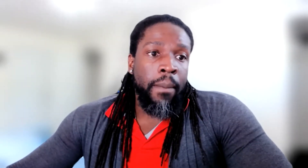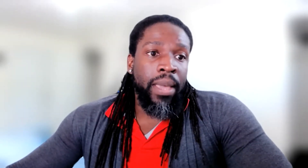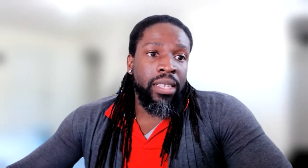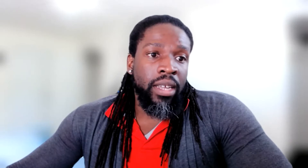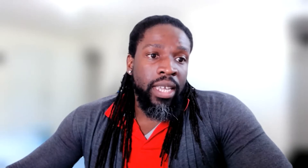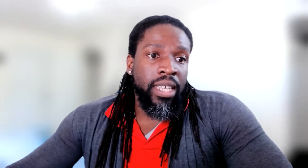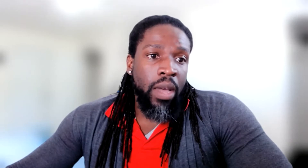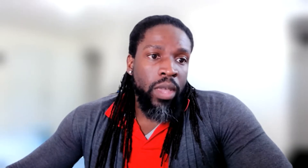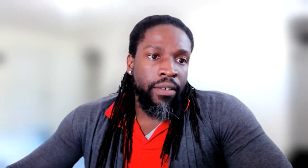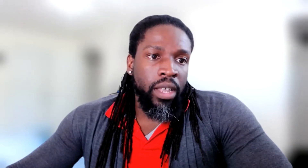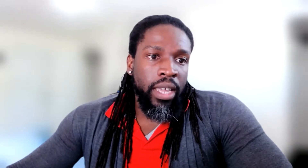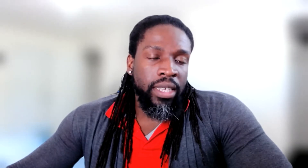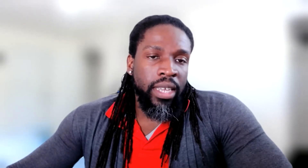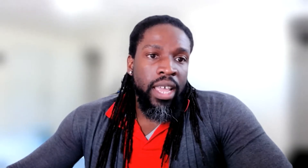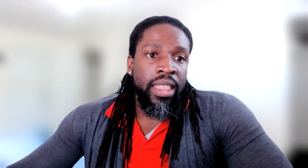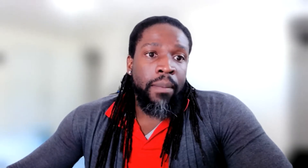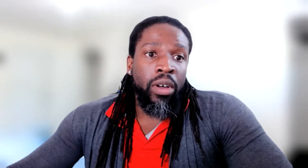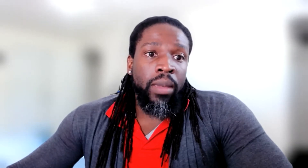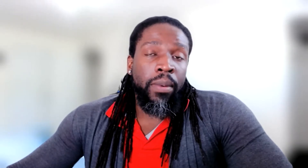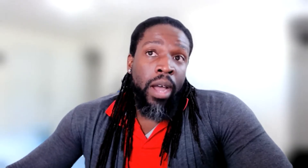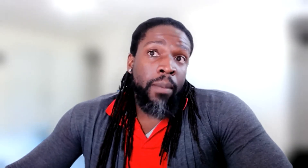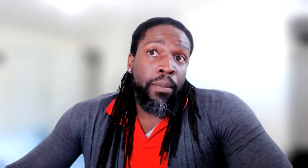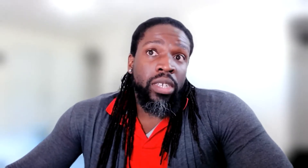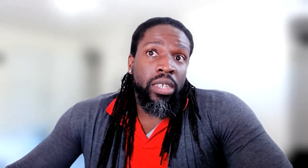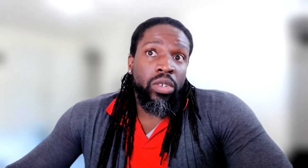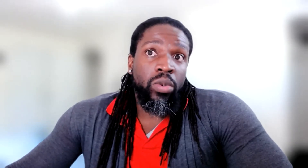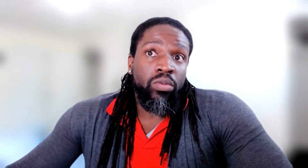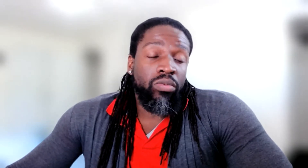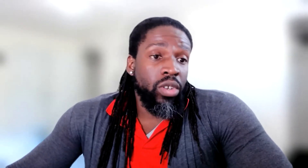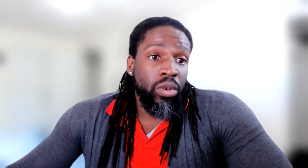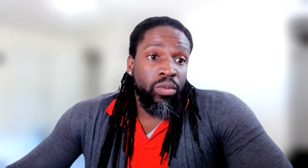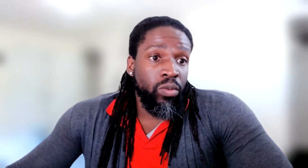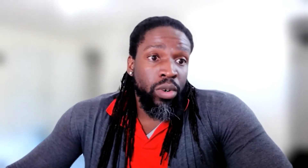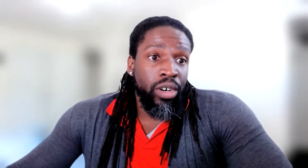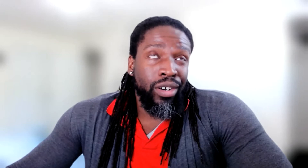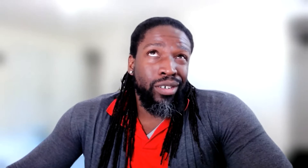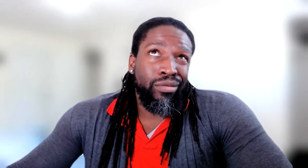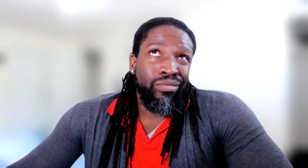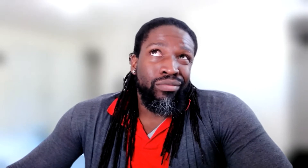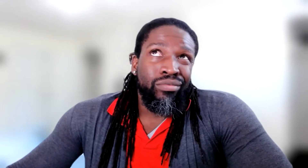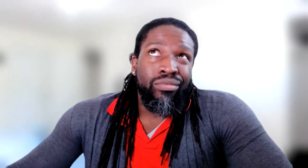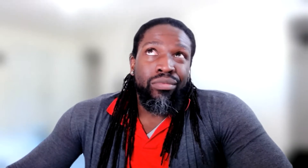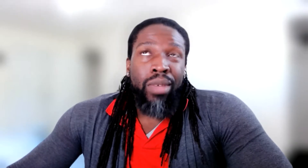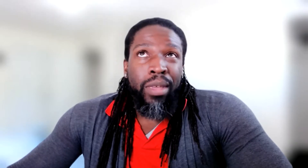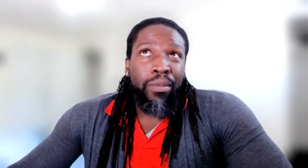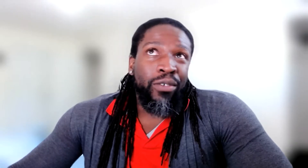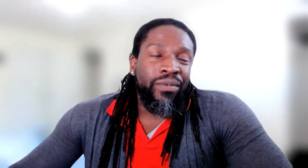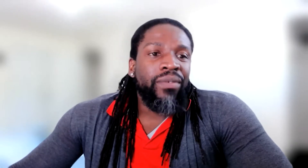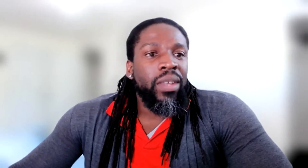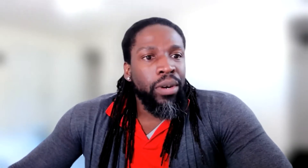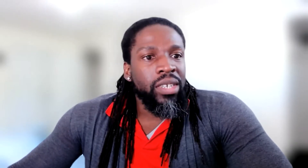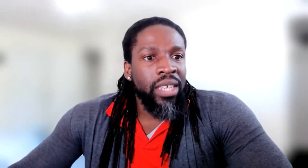seen, based on data that we have collected, that persons, were maybe